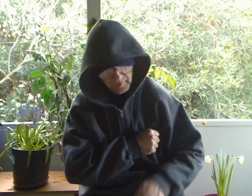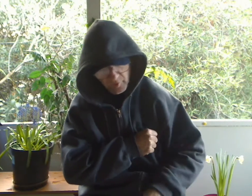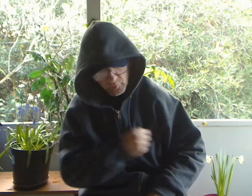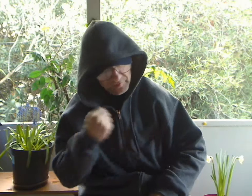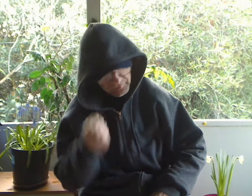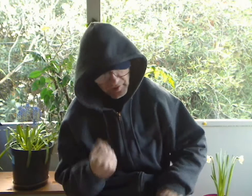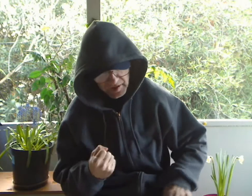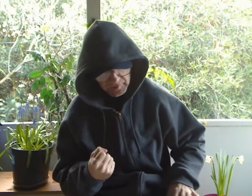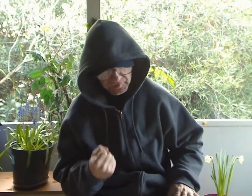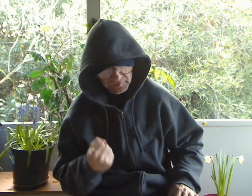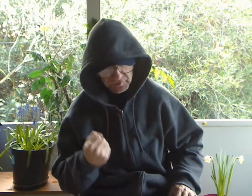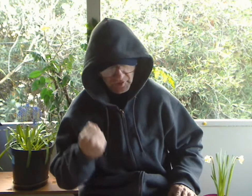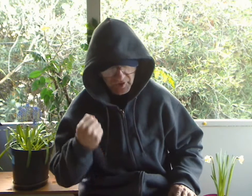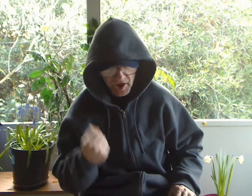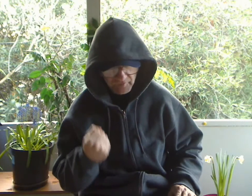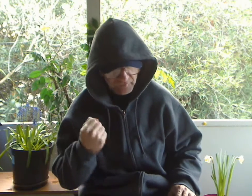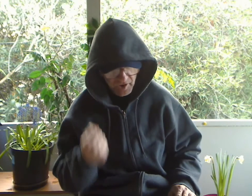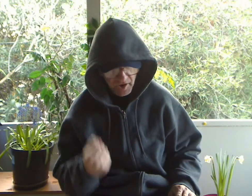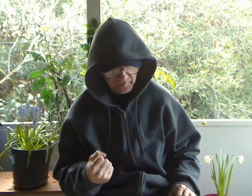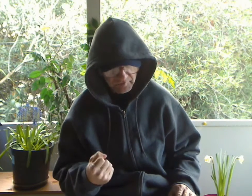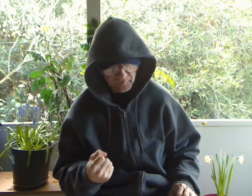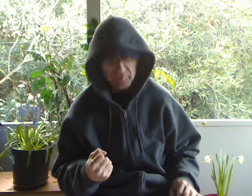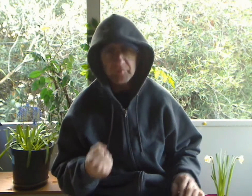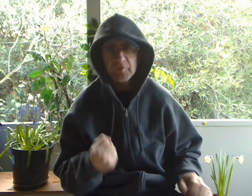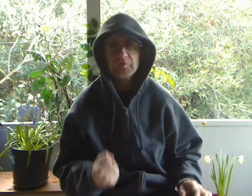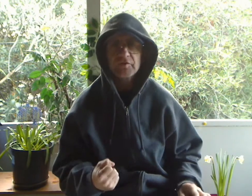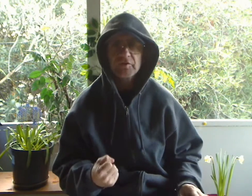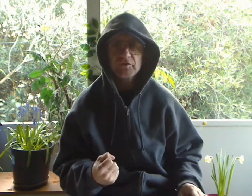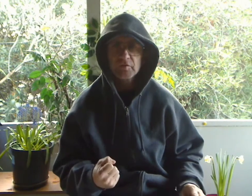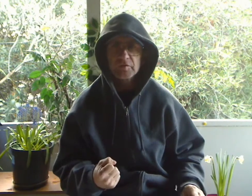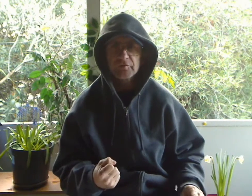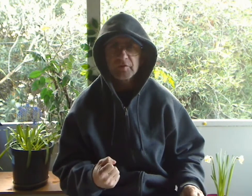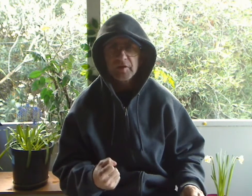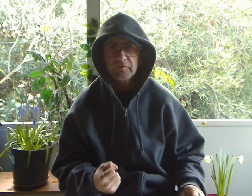Oh, give thanks unto the God of gods, for His mercy endures forever.